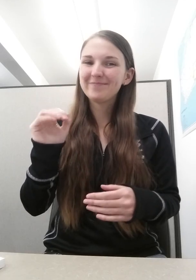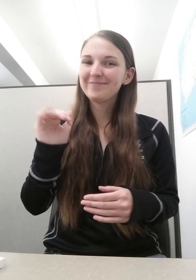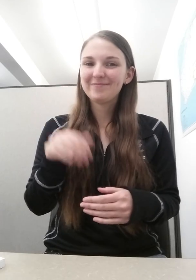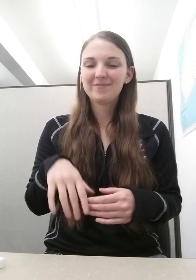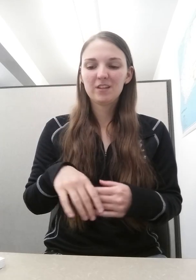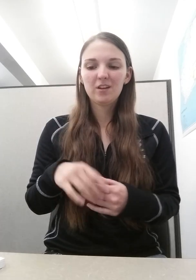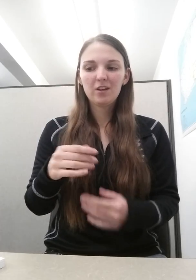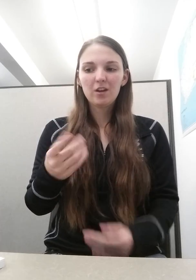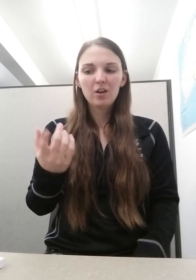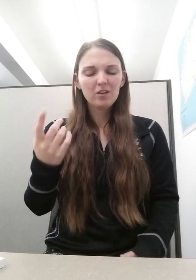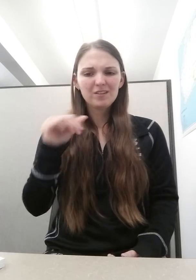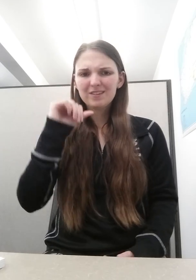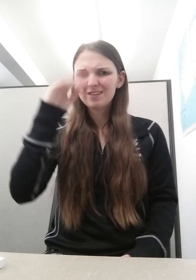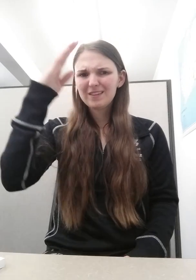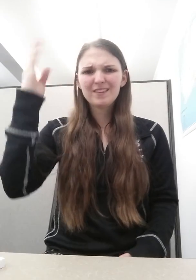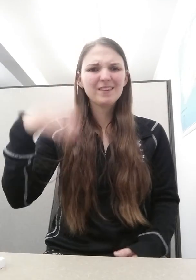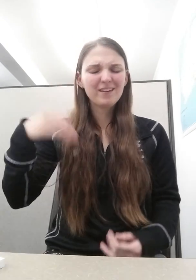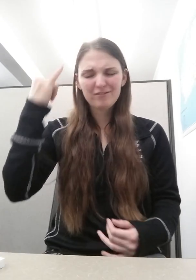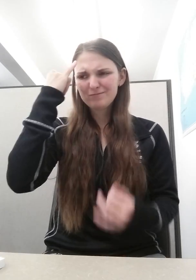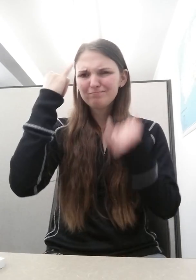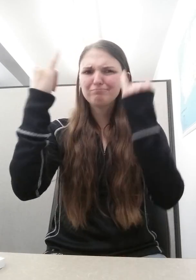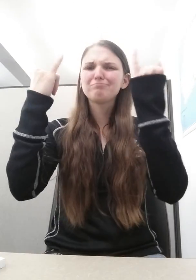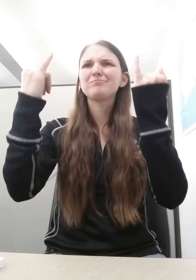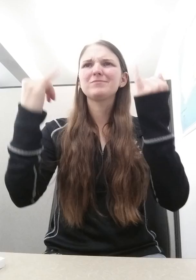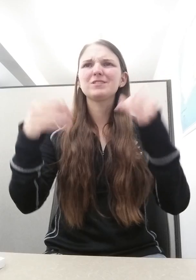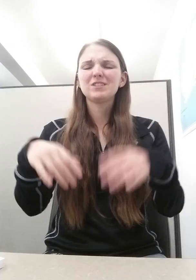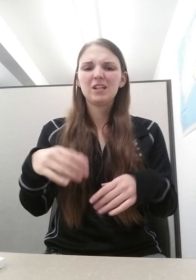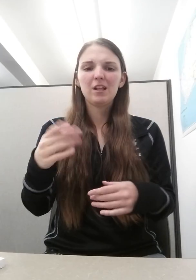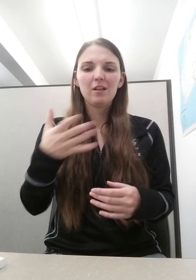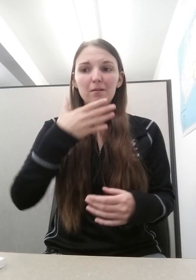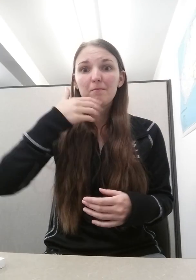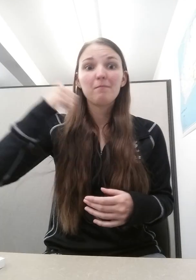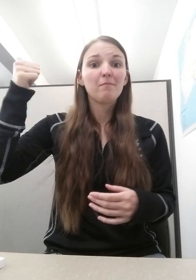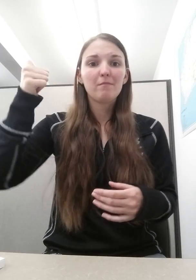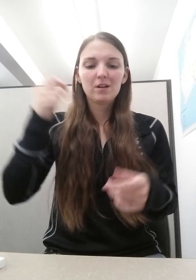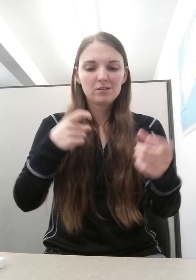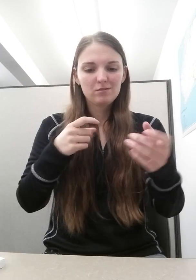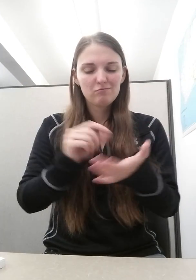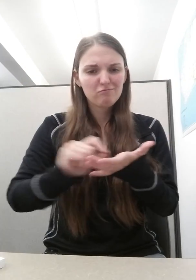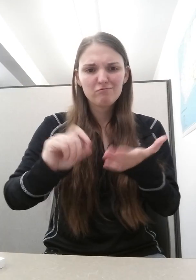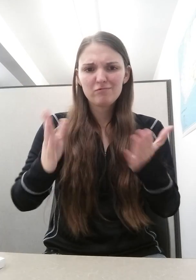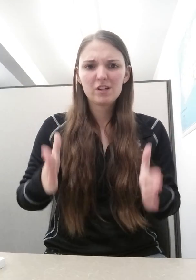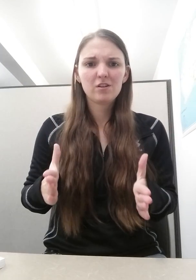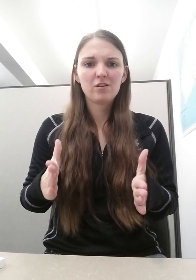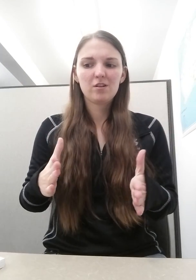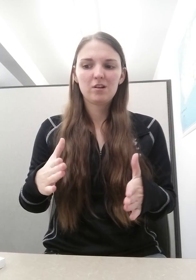greatest writers, and certainly the greatest playwright, and the man who made the English tongue respectable.